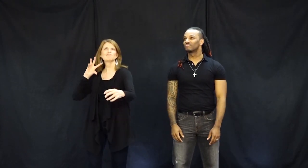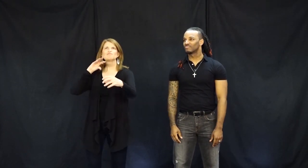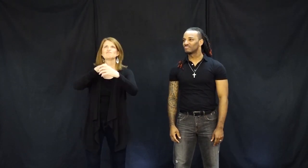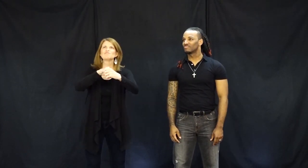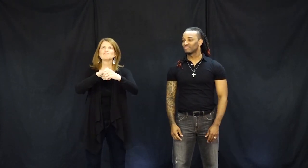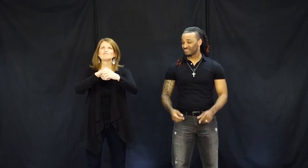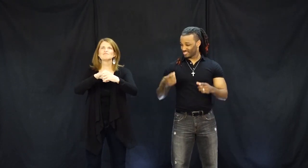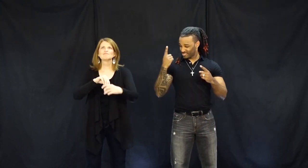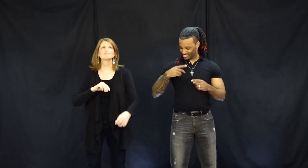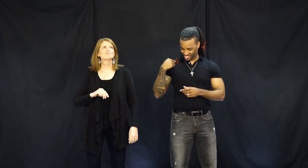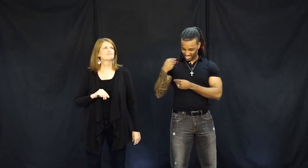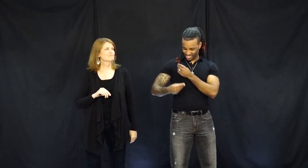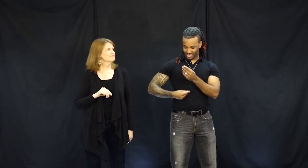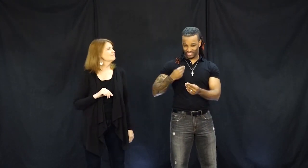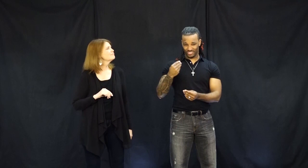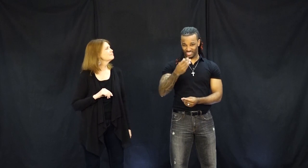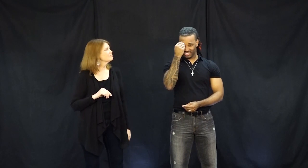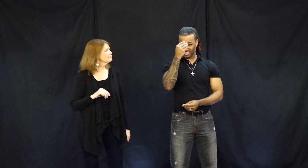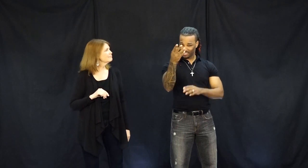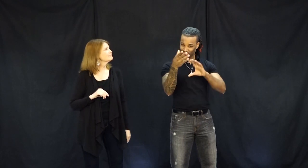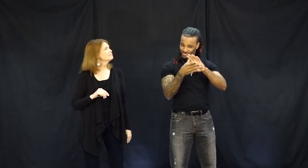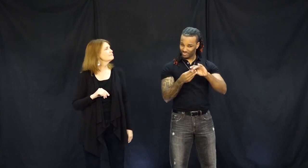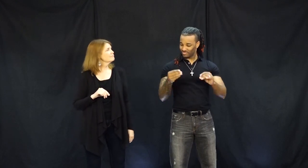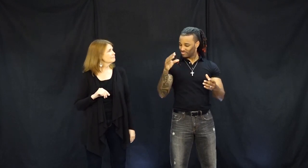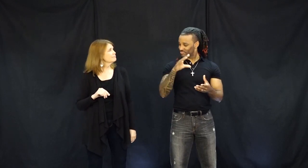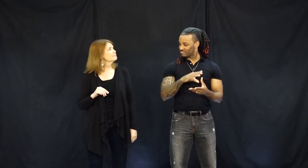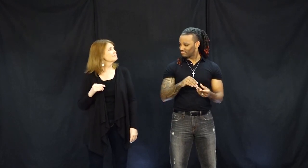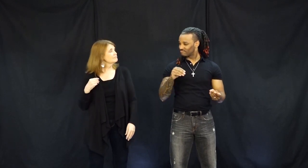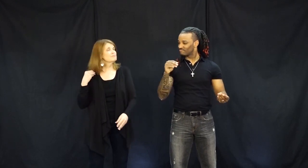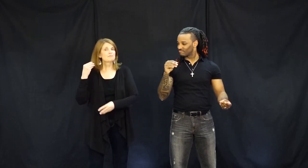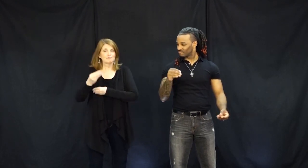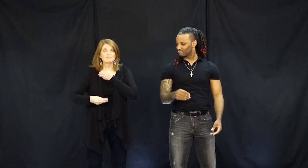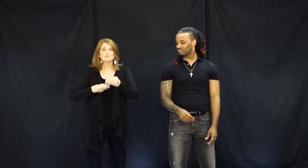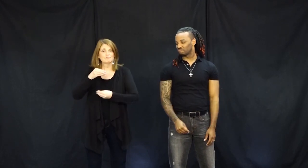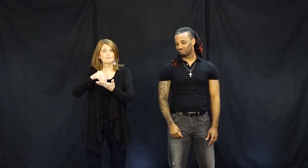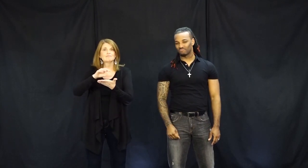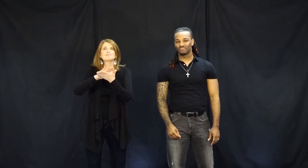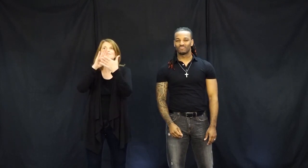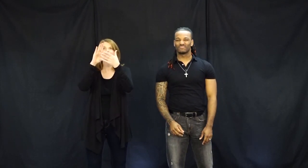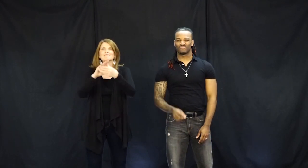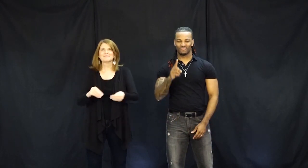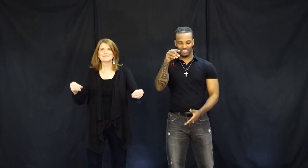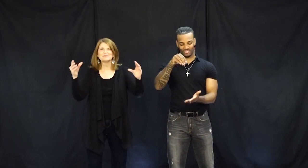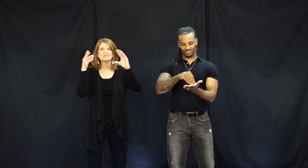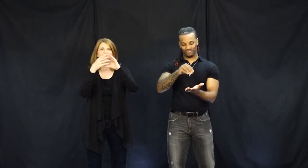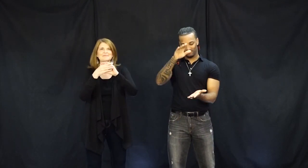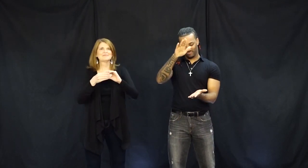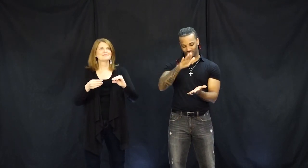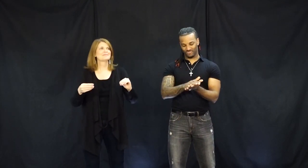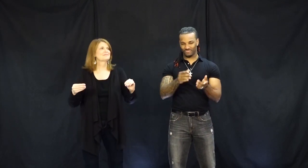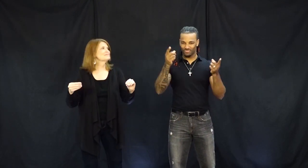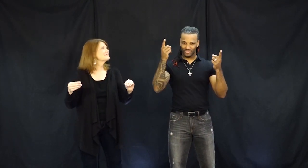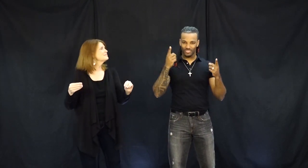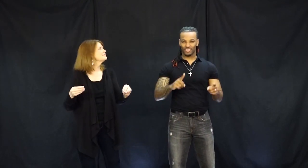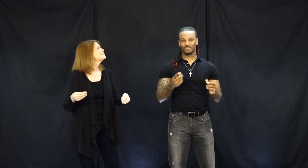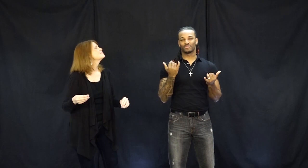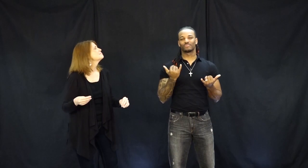join the fight. And when our children tell our story, And when our children tell our story, they'll tell the story of